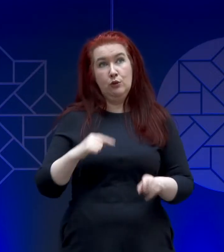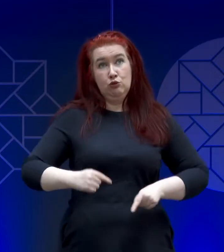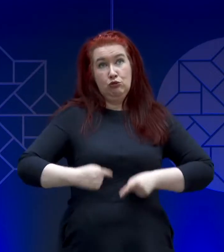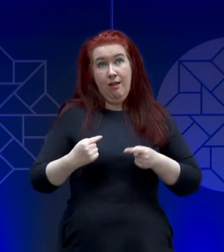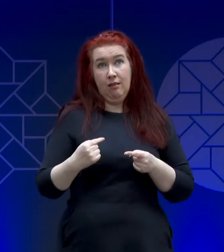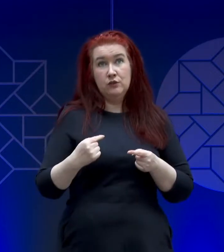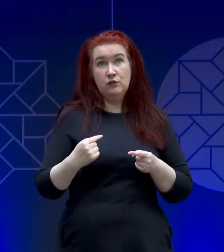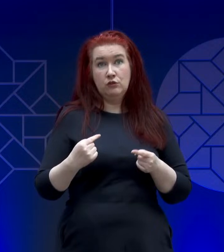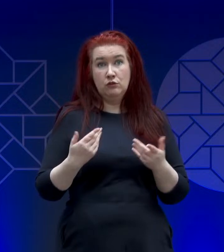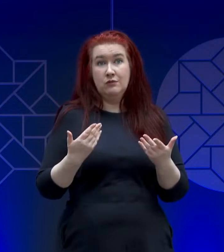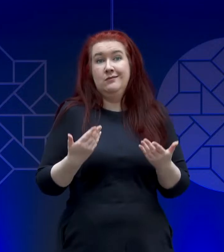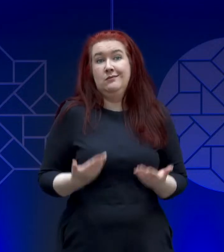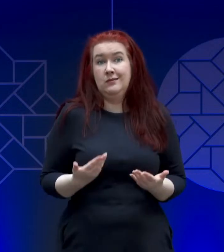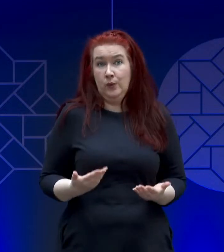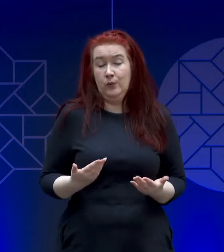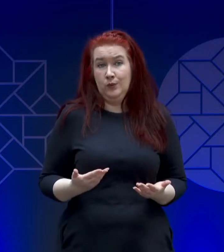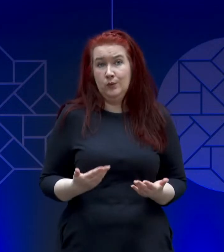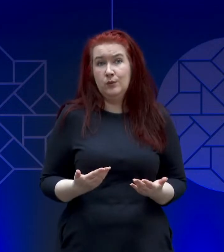we've got to